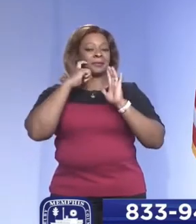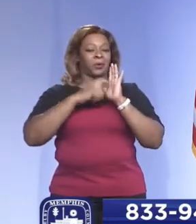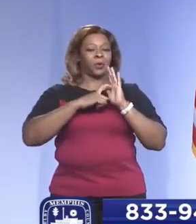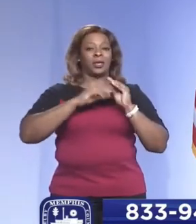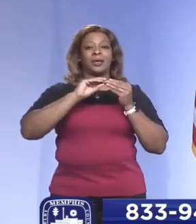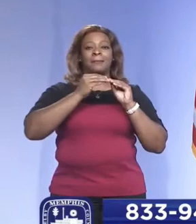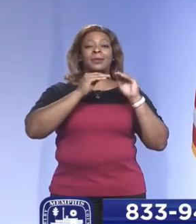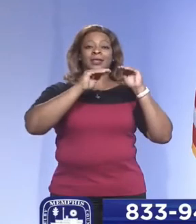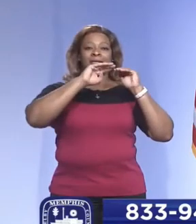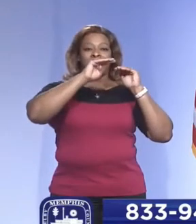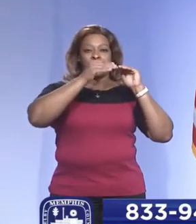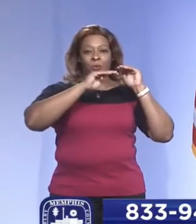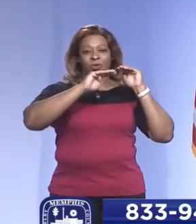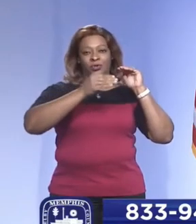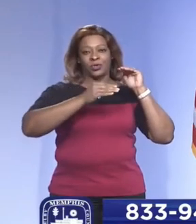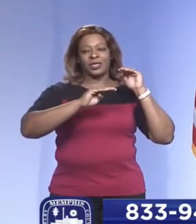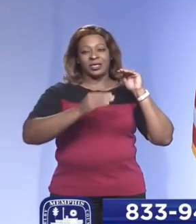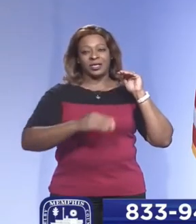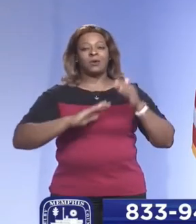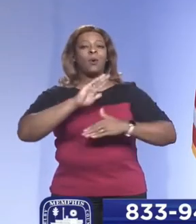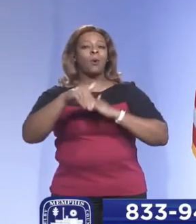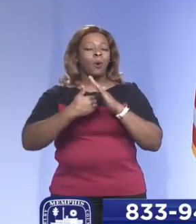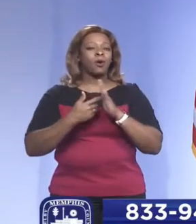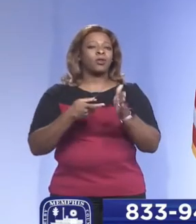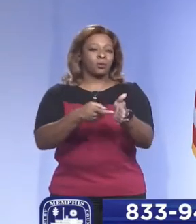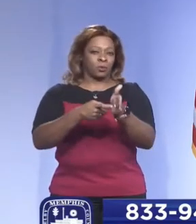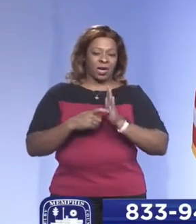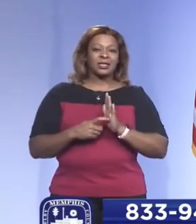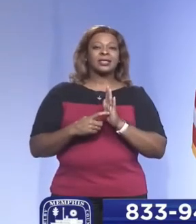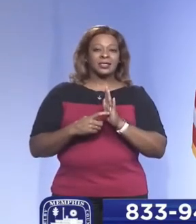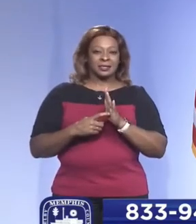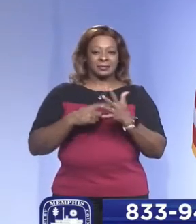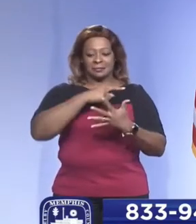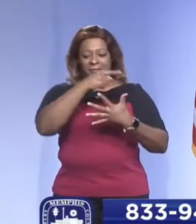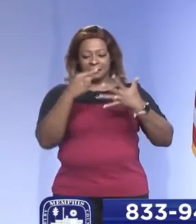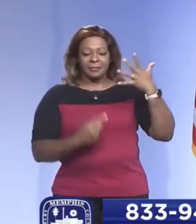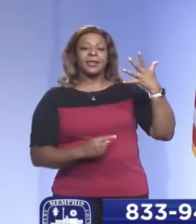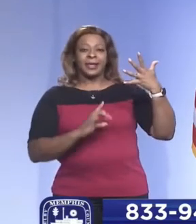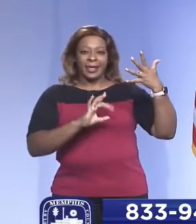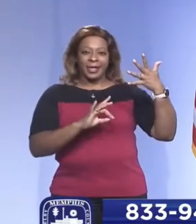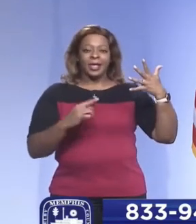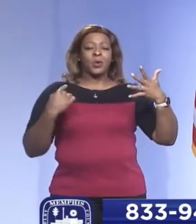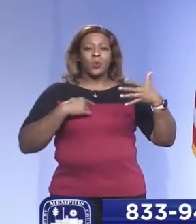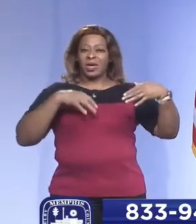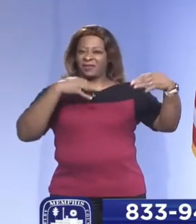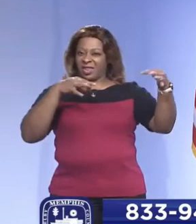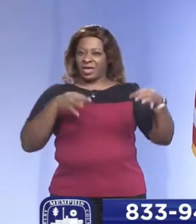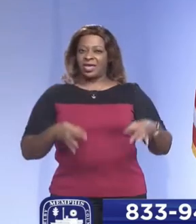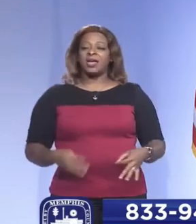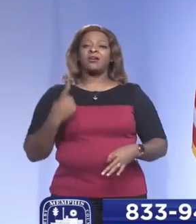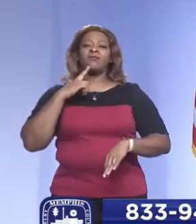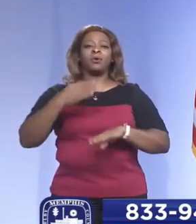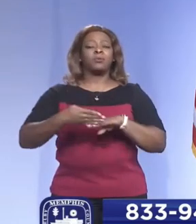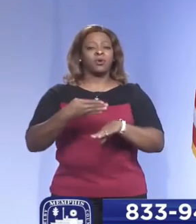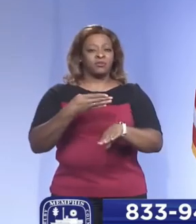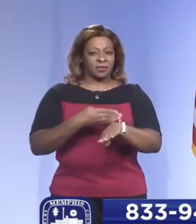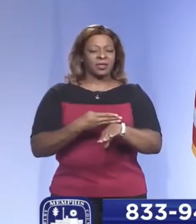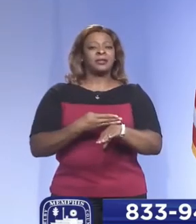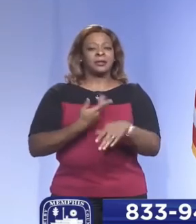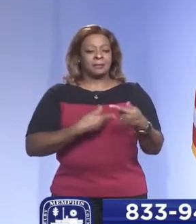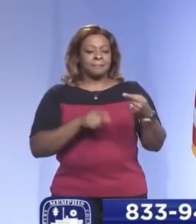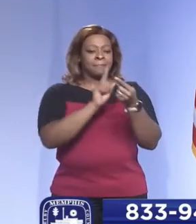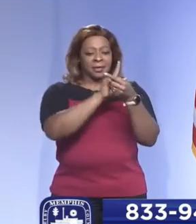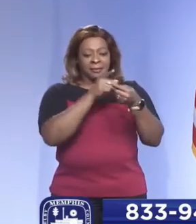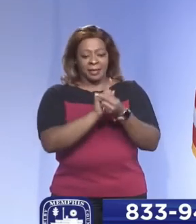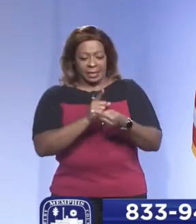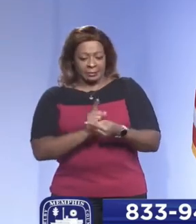downward trend in all of the criteria that we have laid out for improvement, so that we